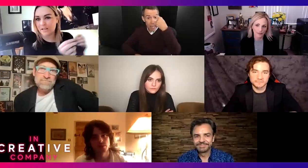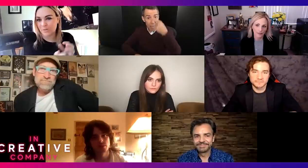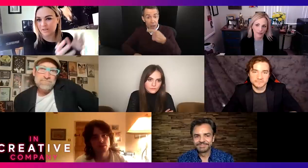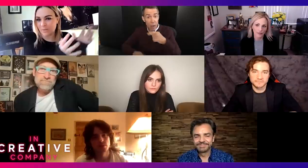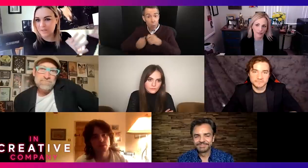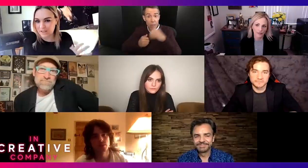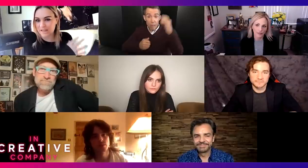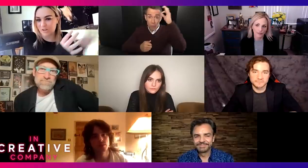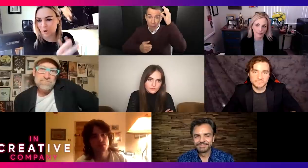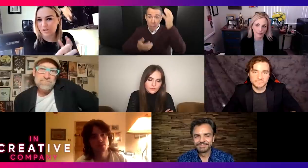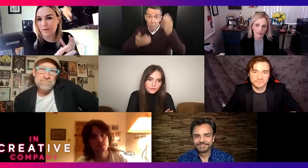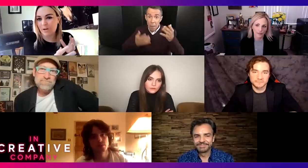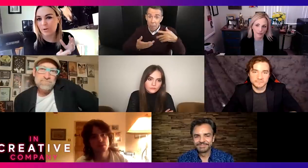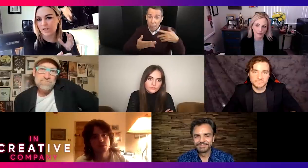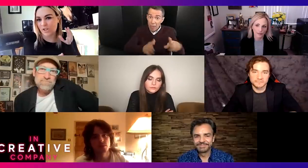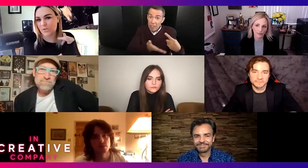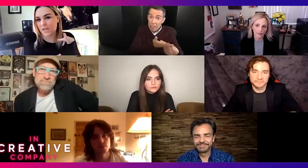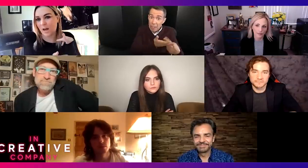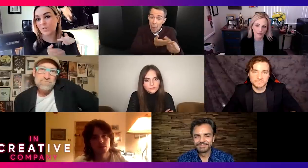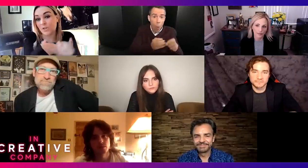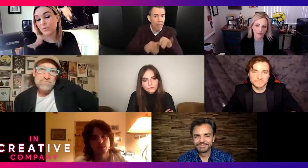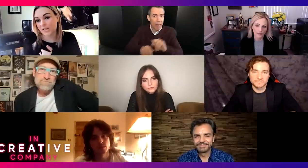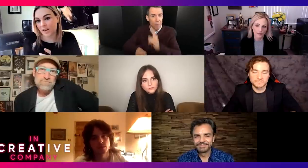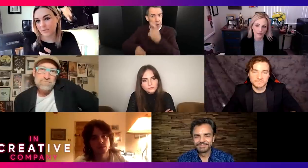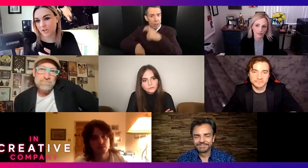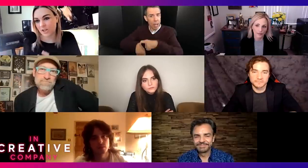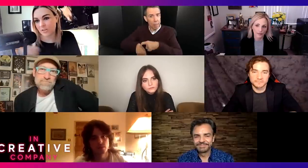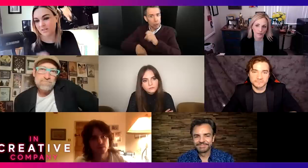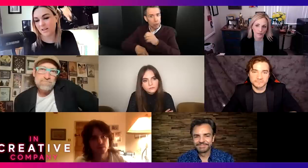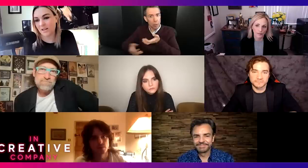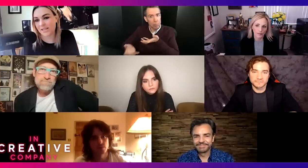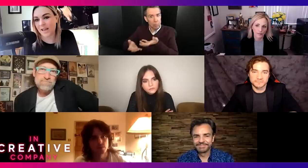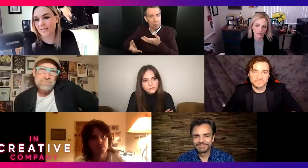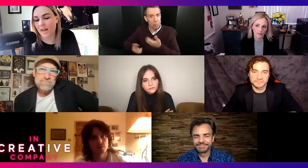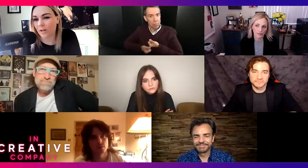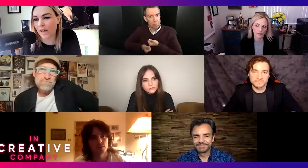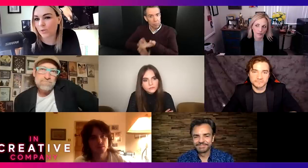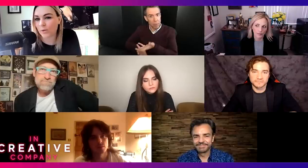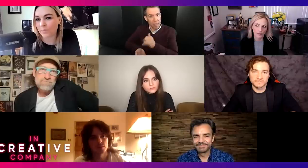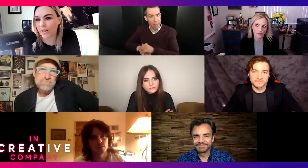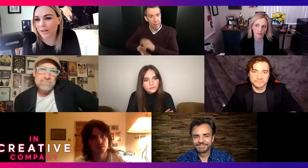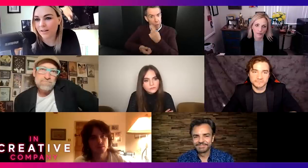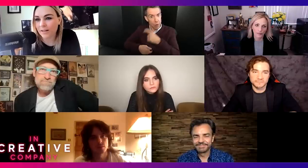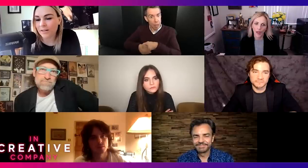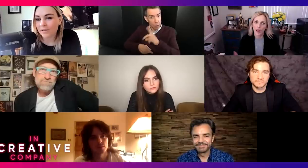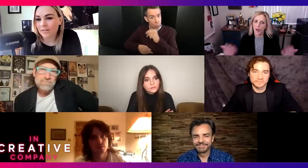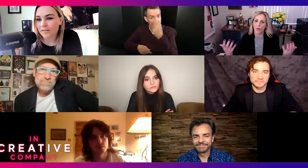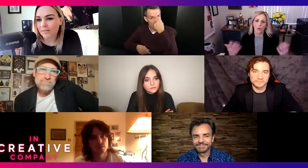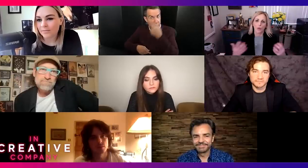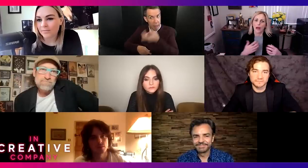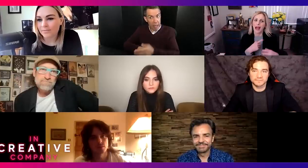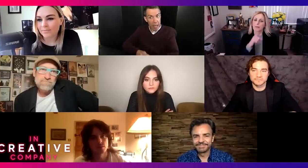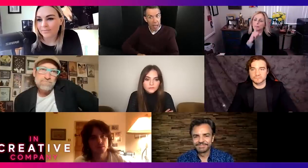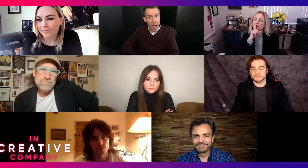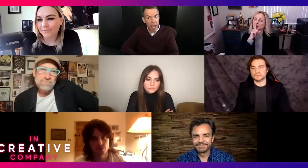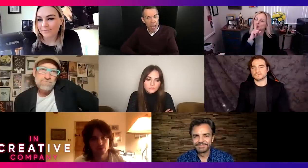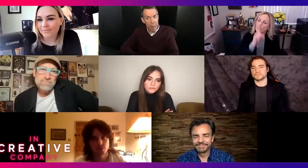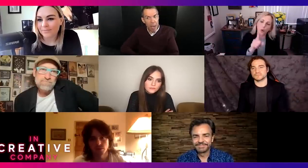with Frank and this was something that they had talked about, or did you think that was the first time that she was saying that out loud to anybody?